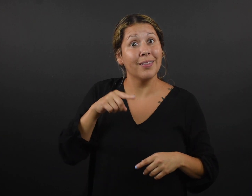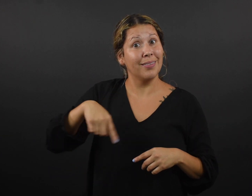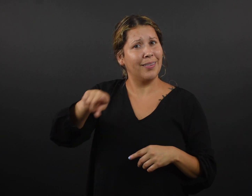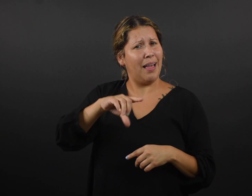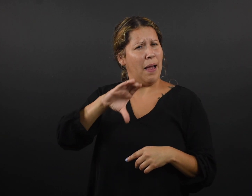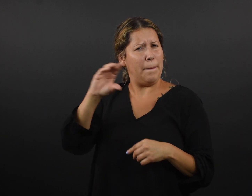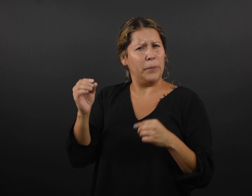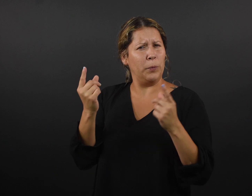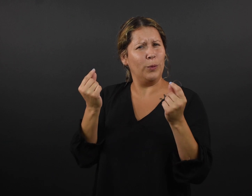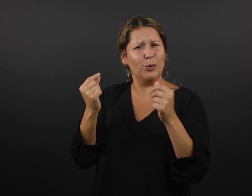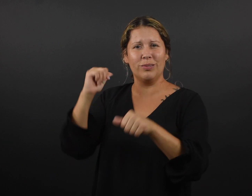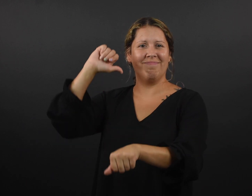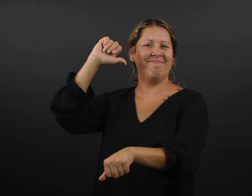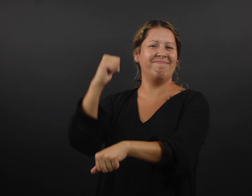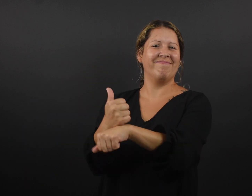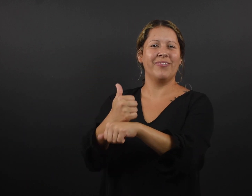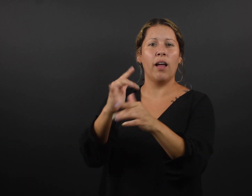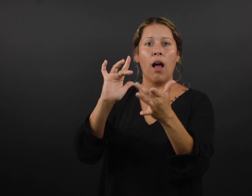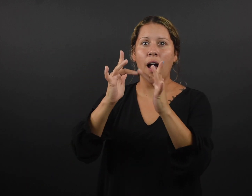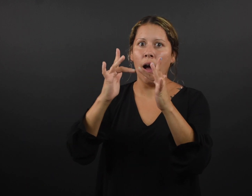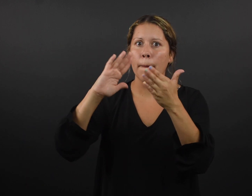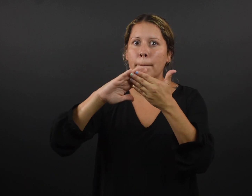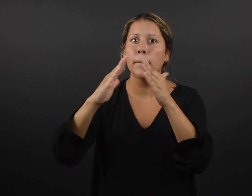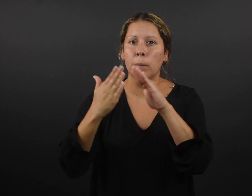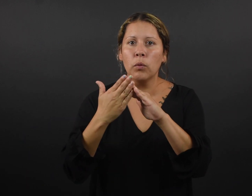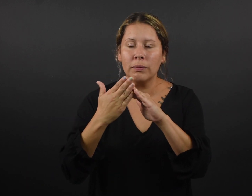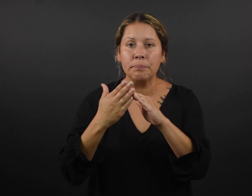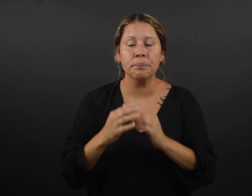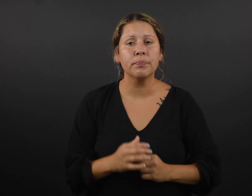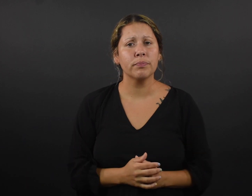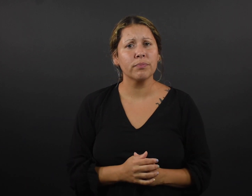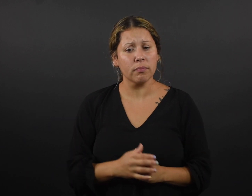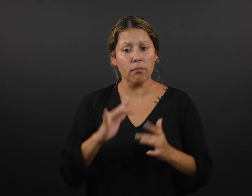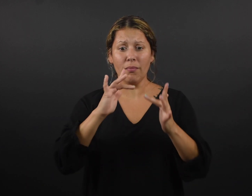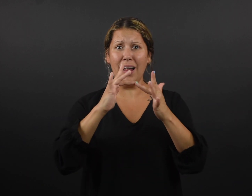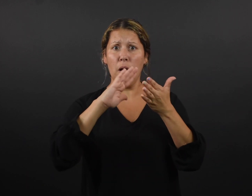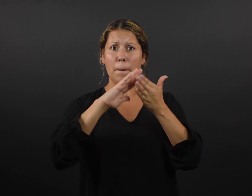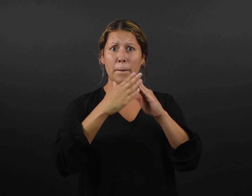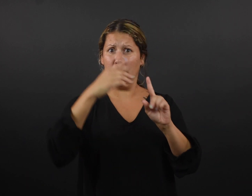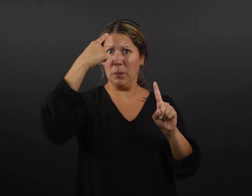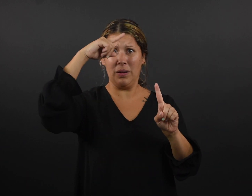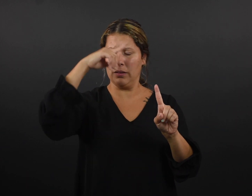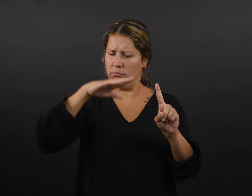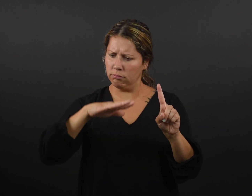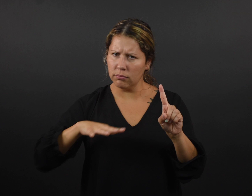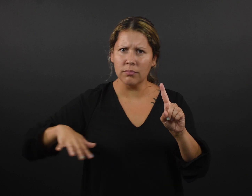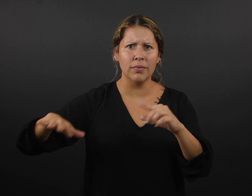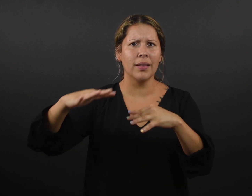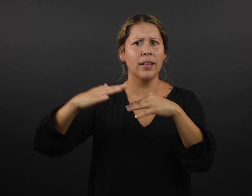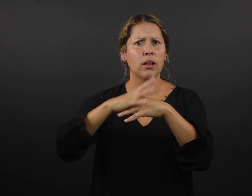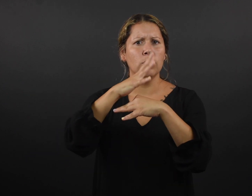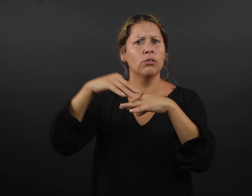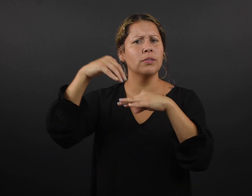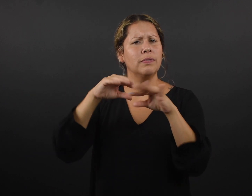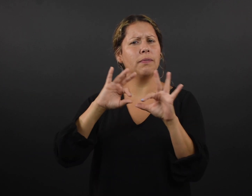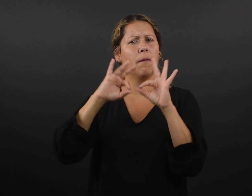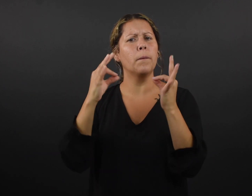Indigenous families to receive resources and support to ensure their